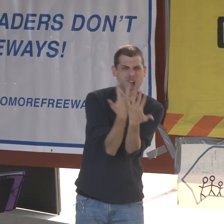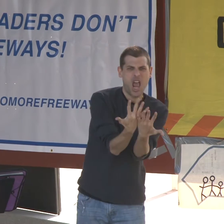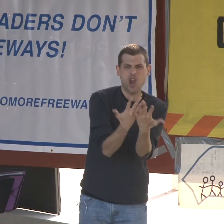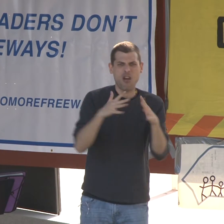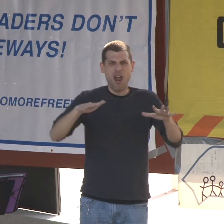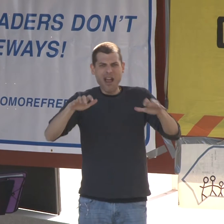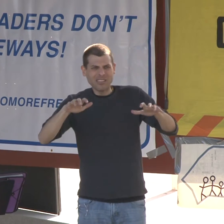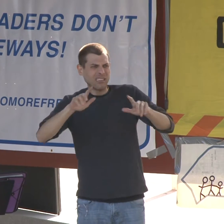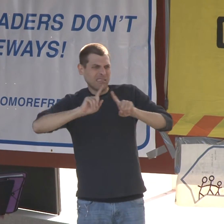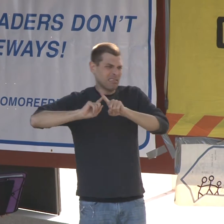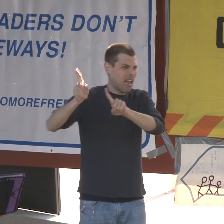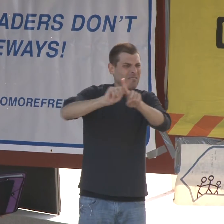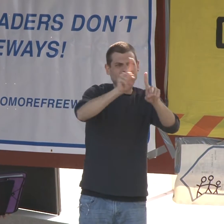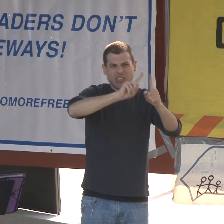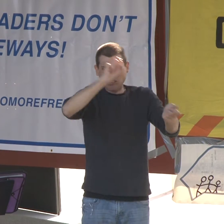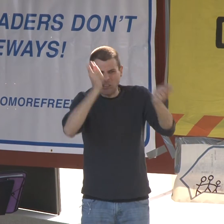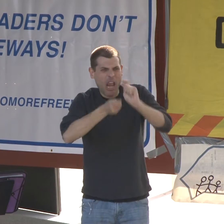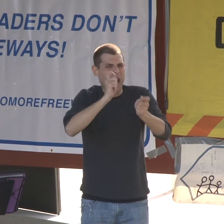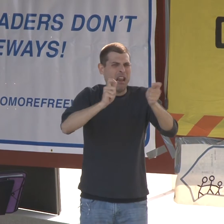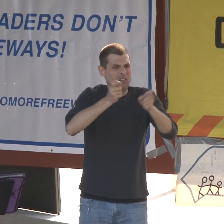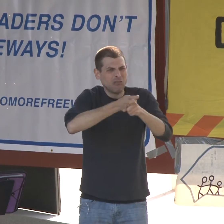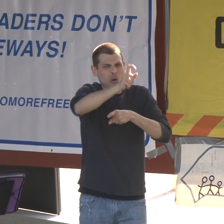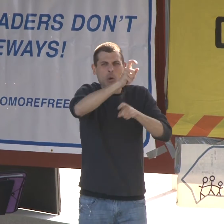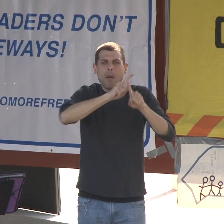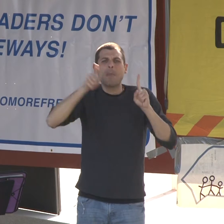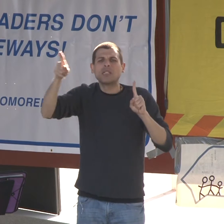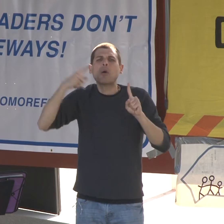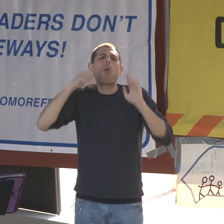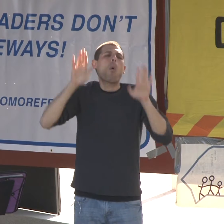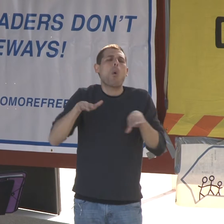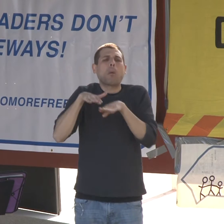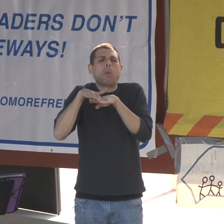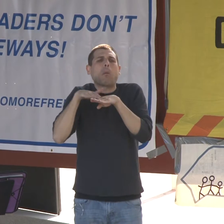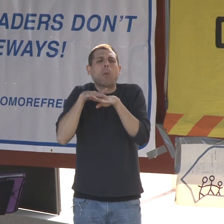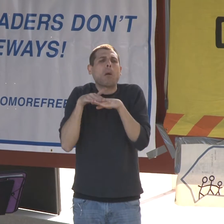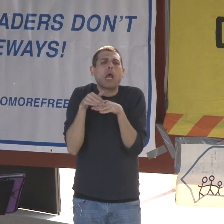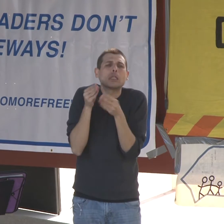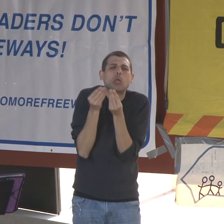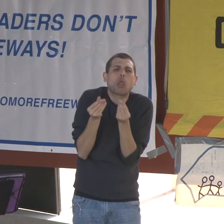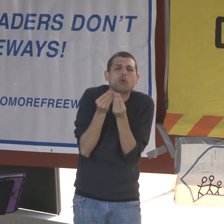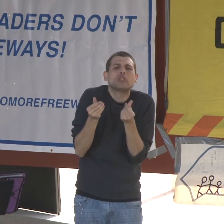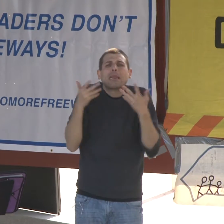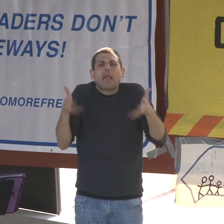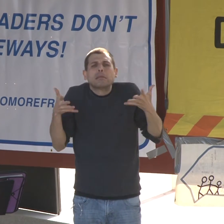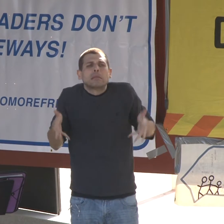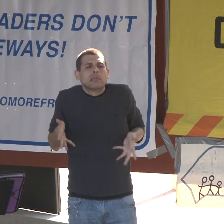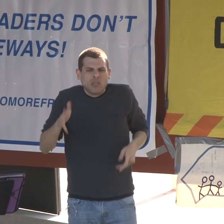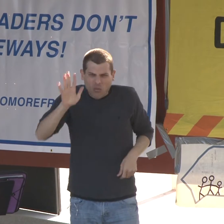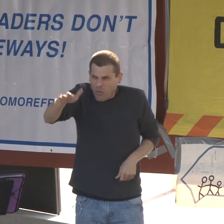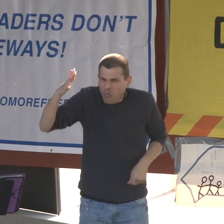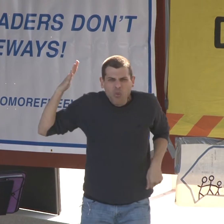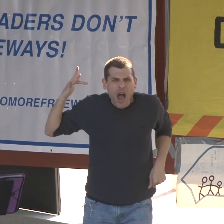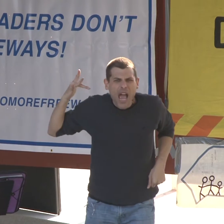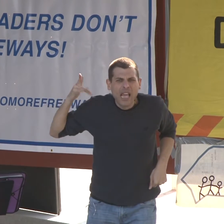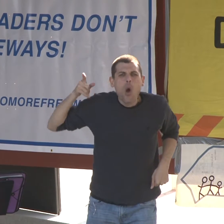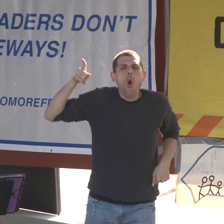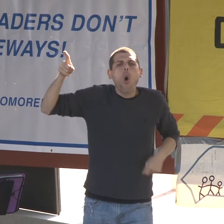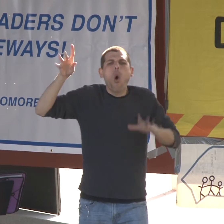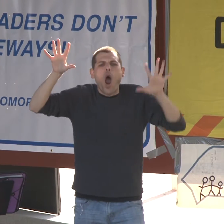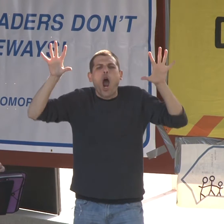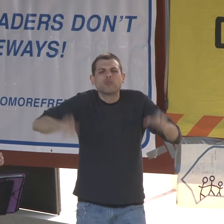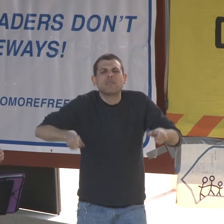implement neoliberal market solutions. Why? It's because we live in a dictatorship.